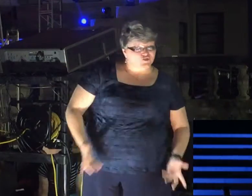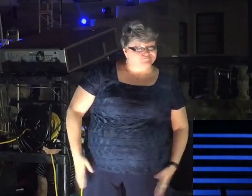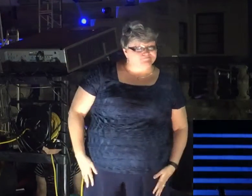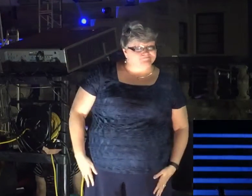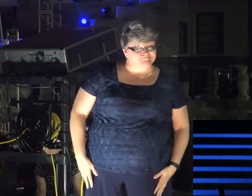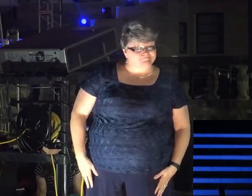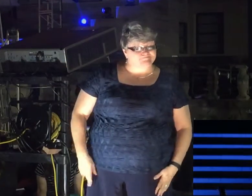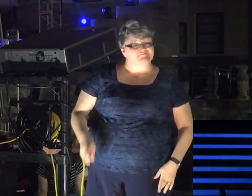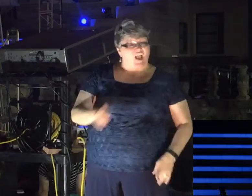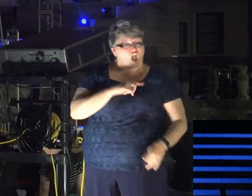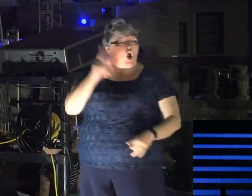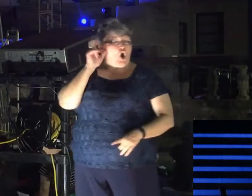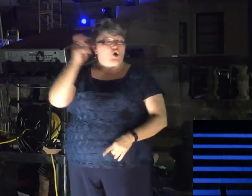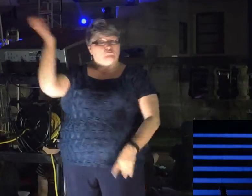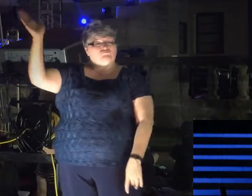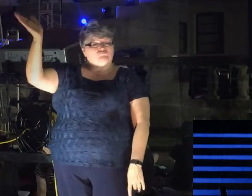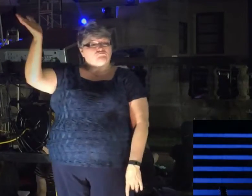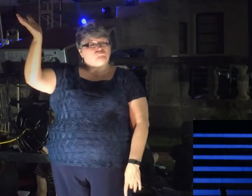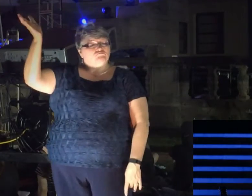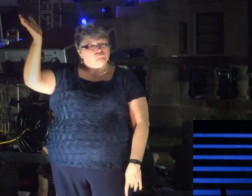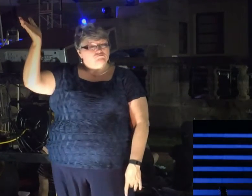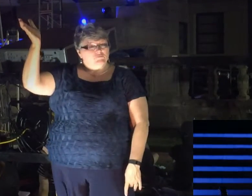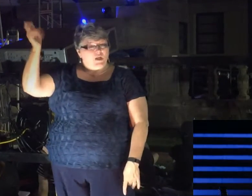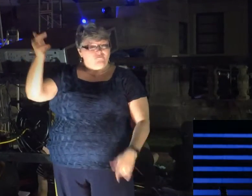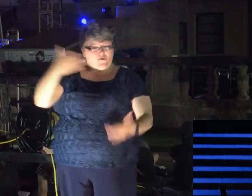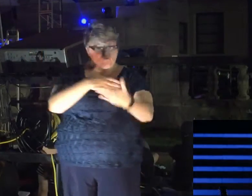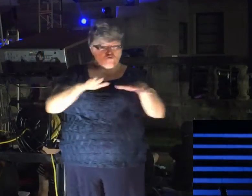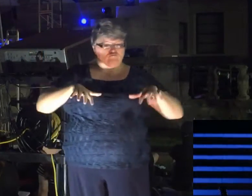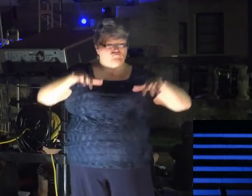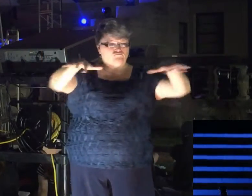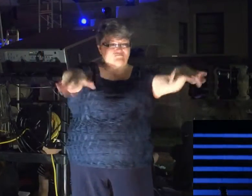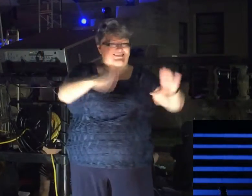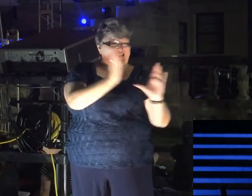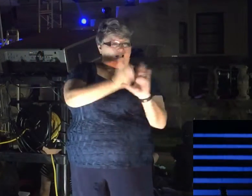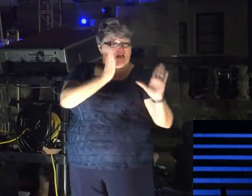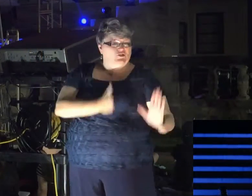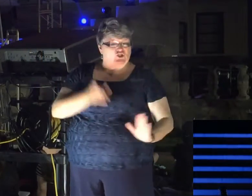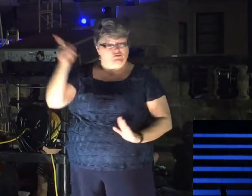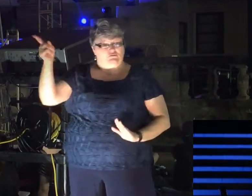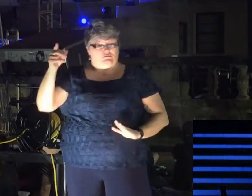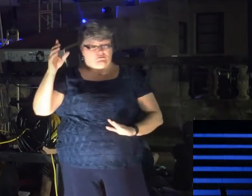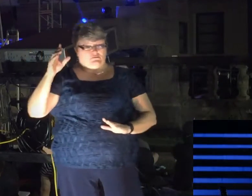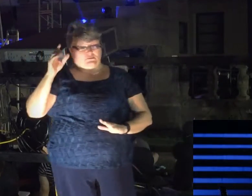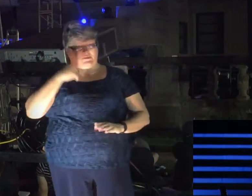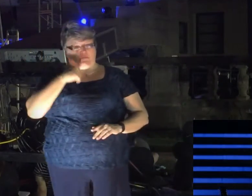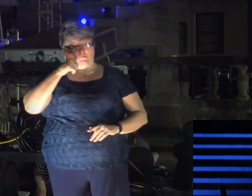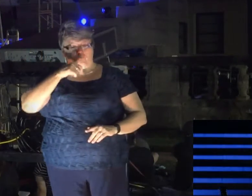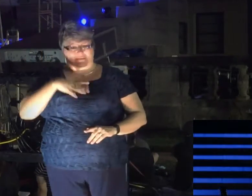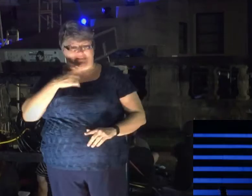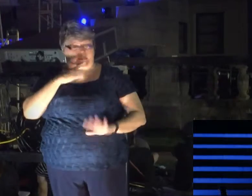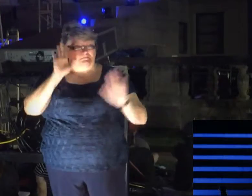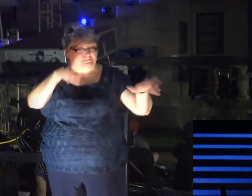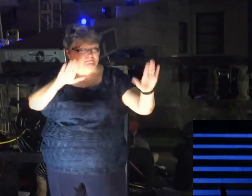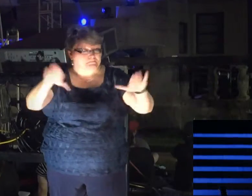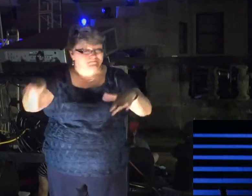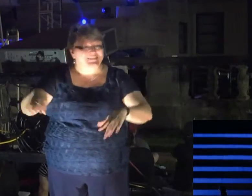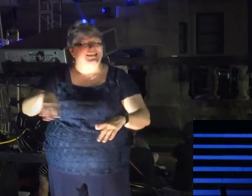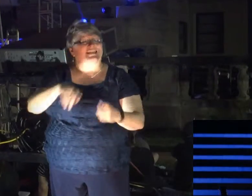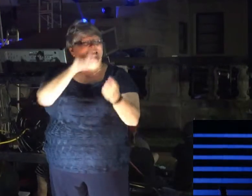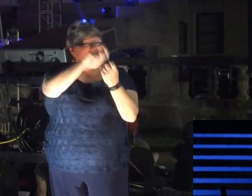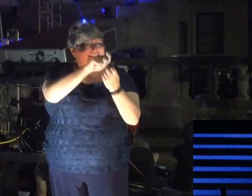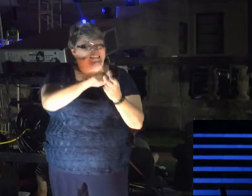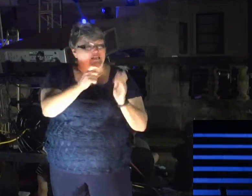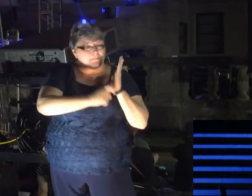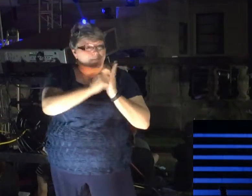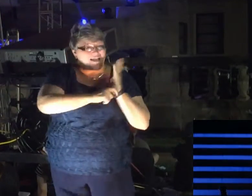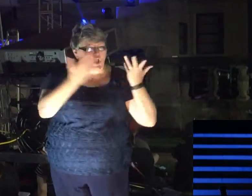porn culture. And in an address I heard her give a room full of psychologists, she told them, hey, Details